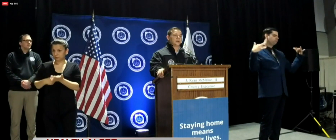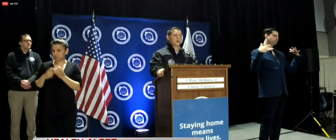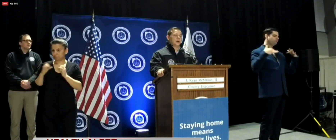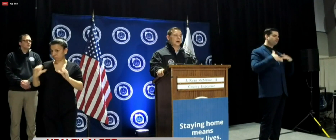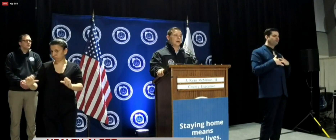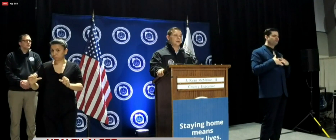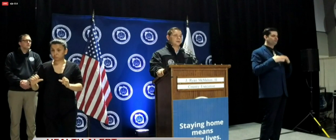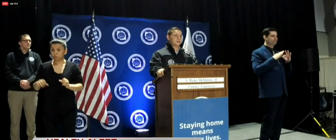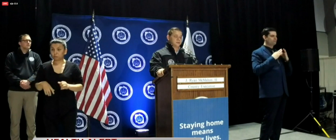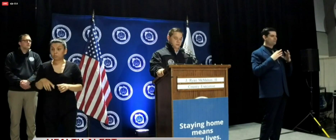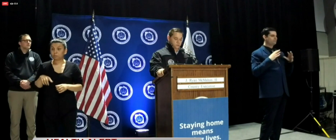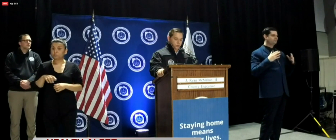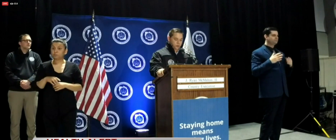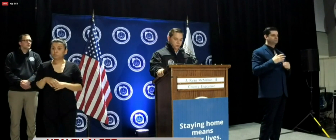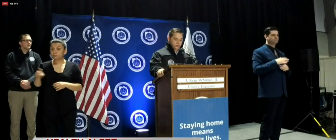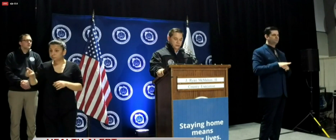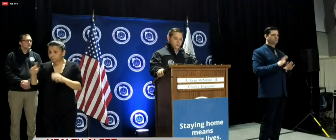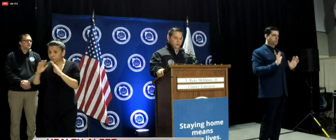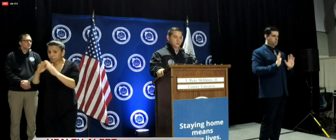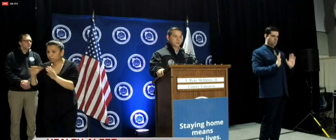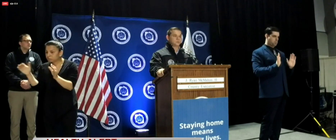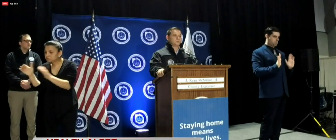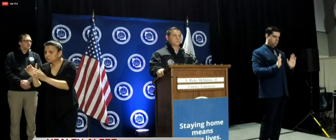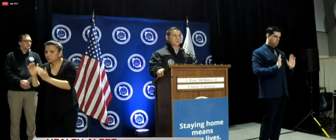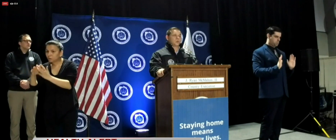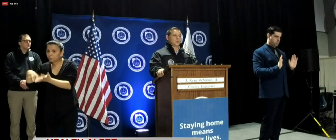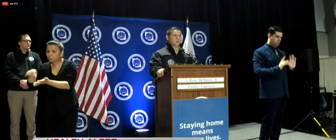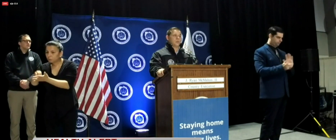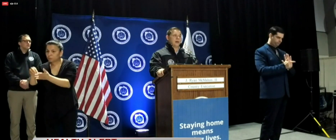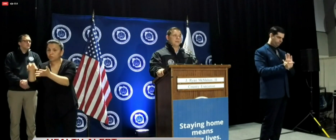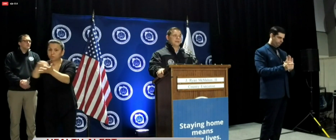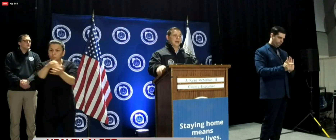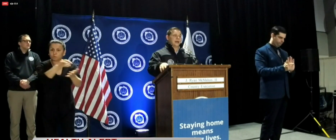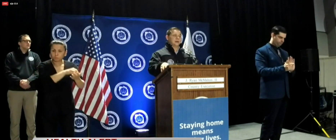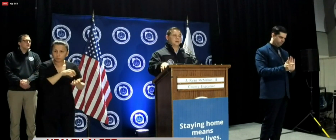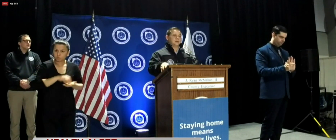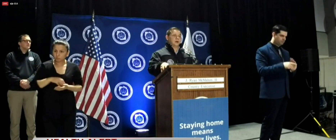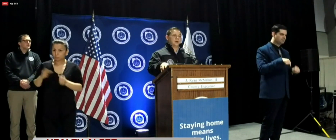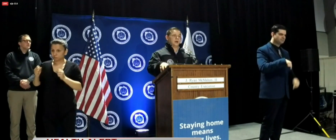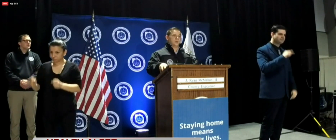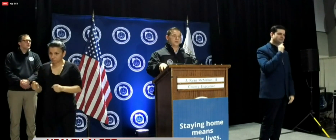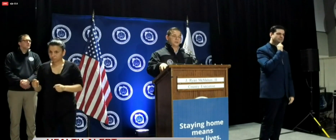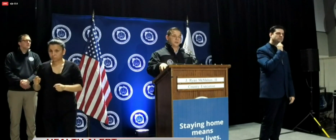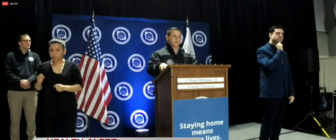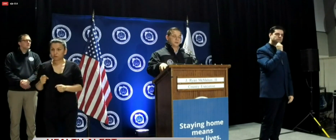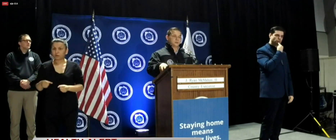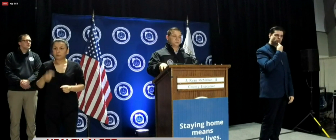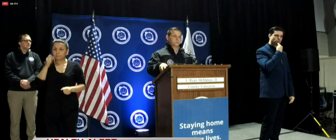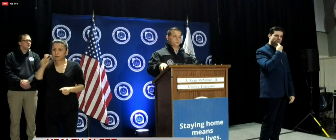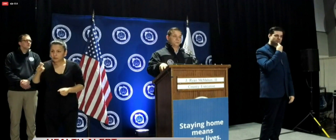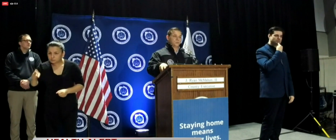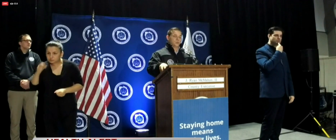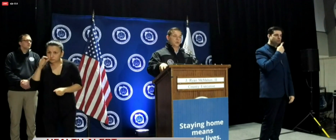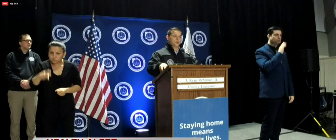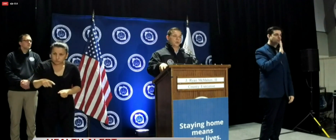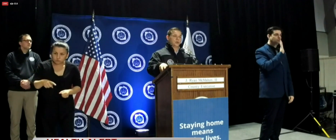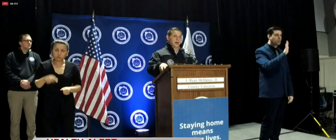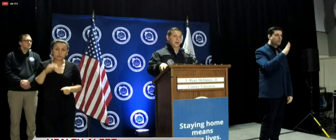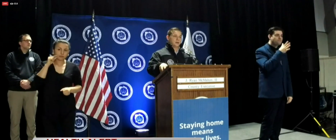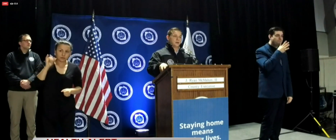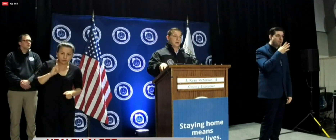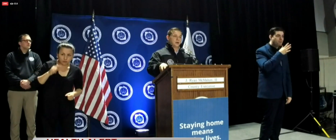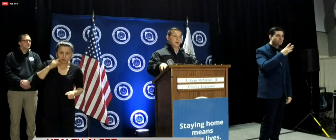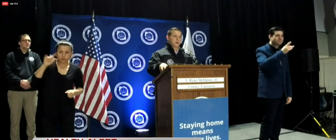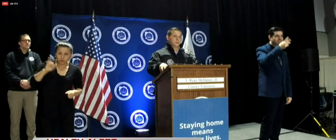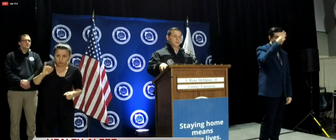doing. This is really serious. Mom and dad are at risk to this. When you look